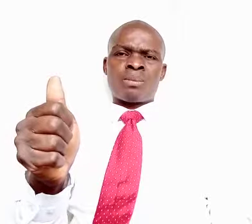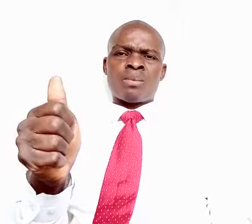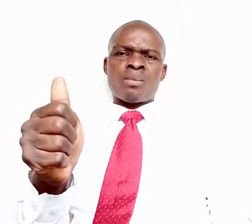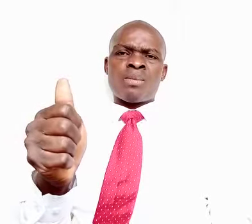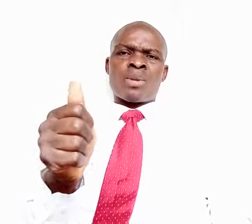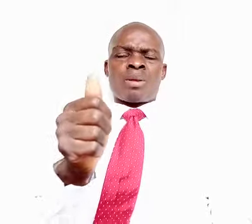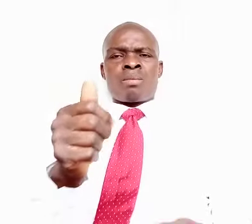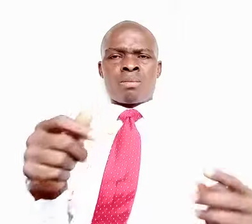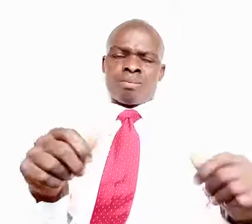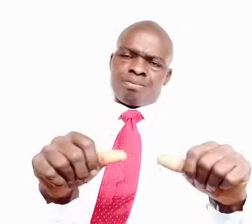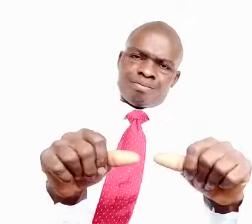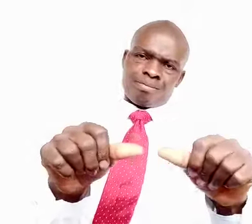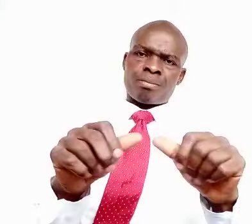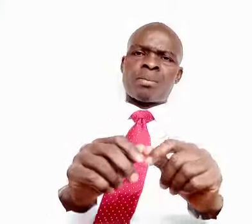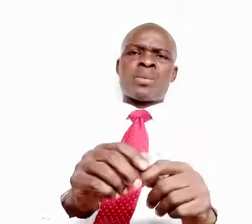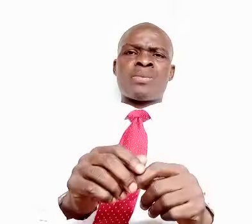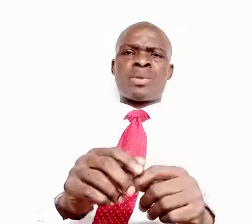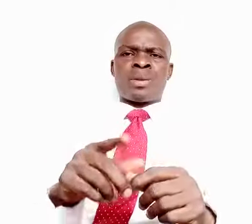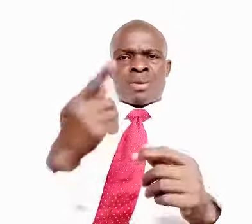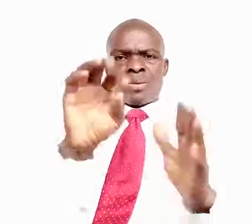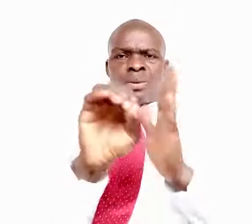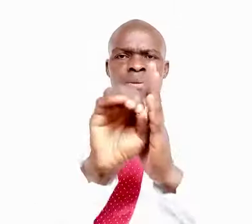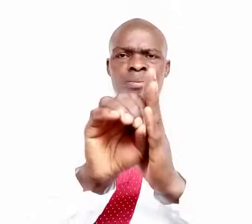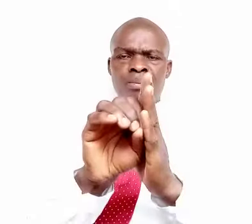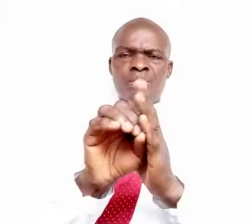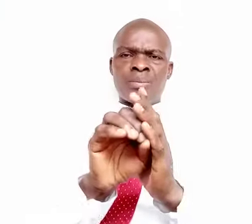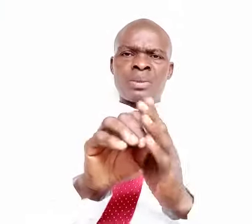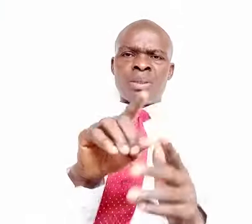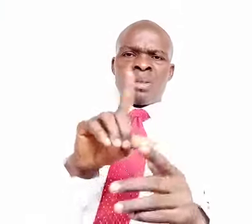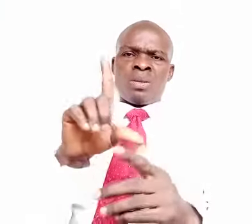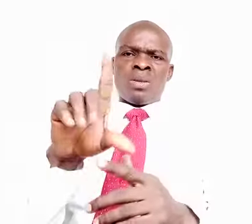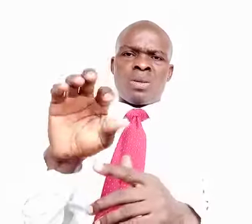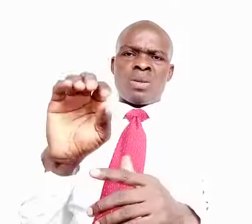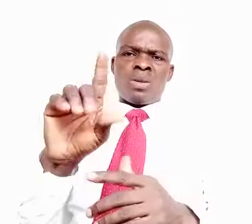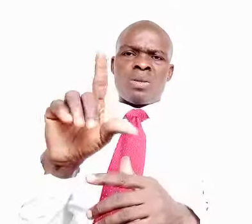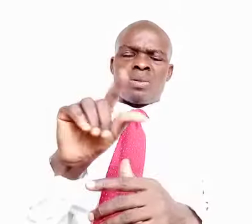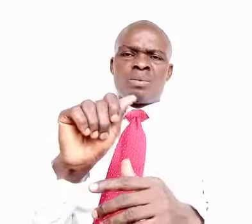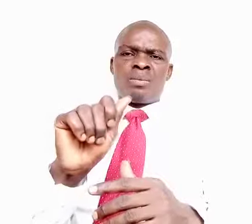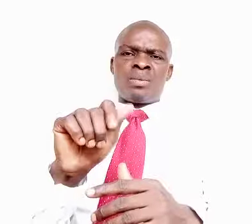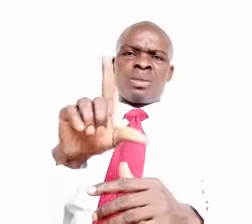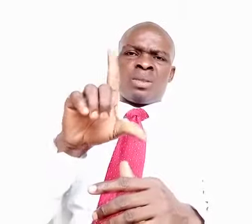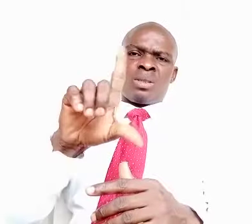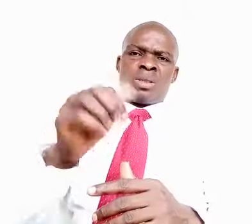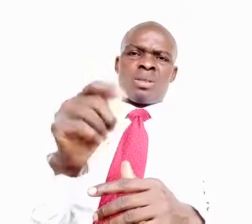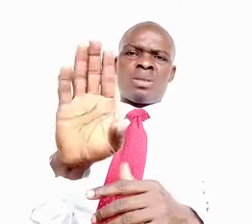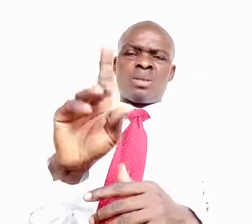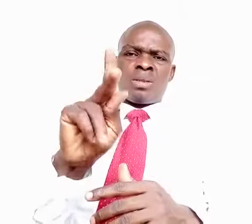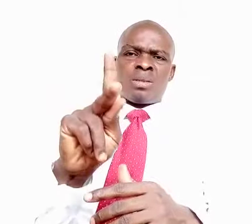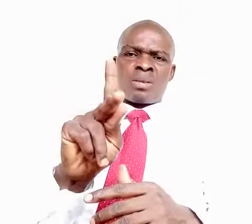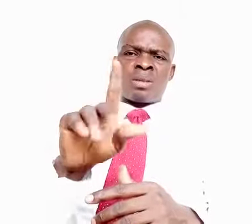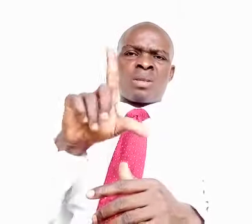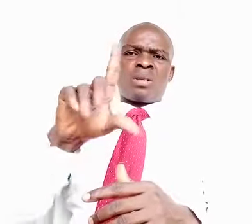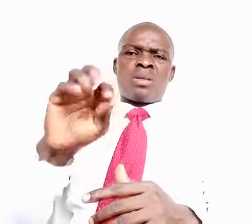respectively. Let's take some examples. Luck, lark, lock,